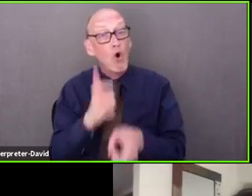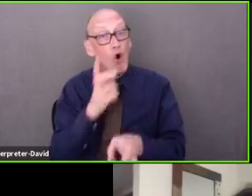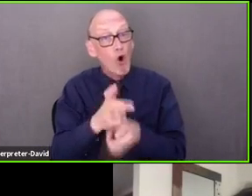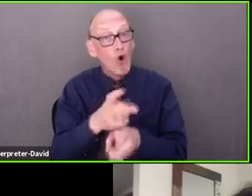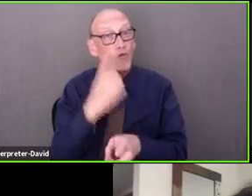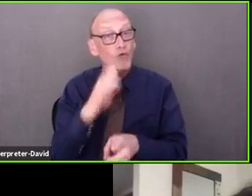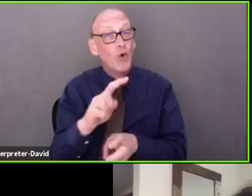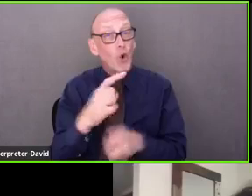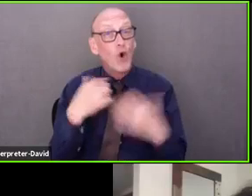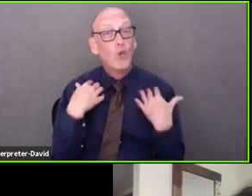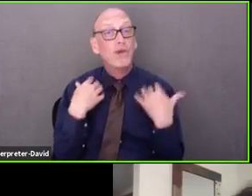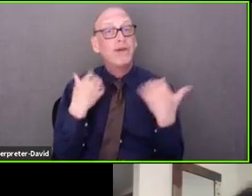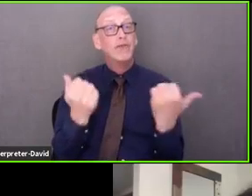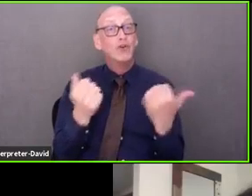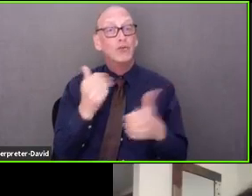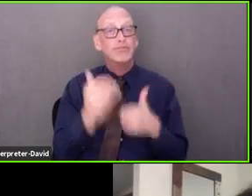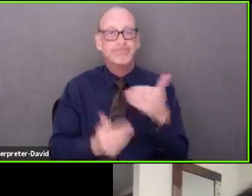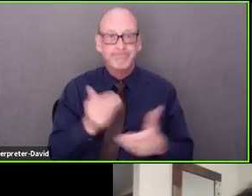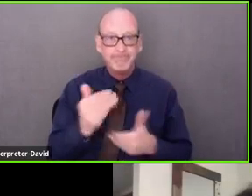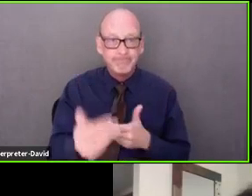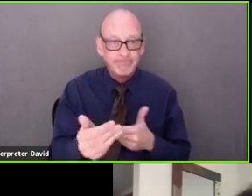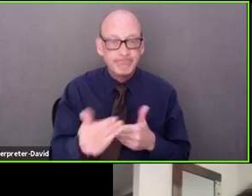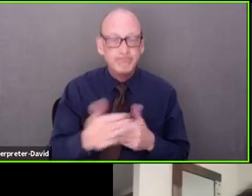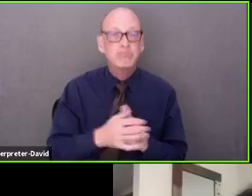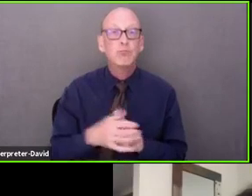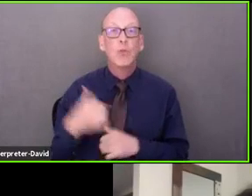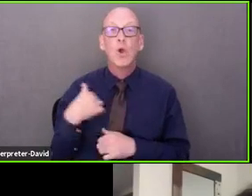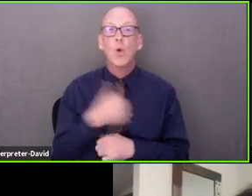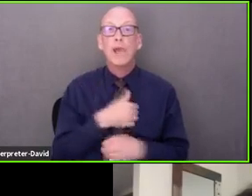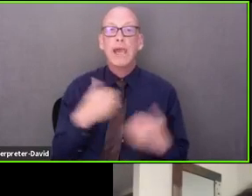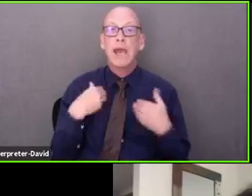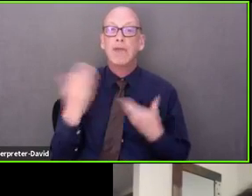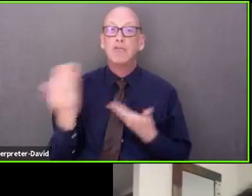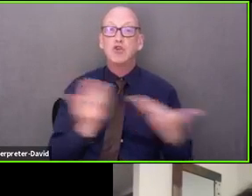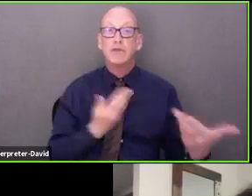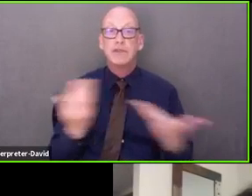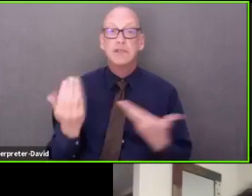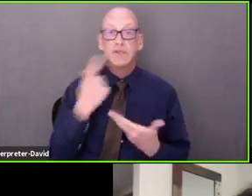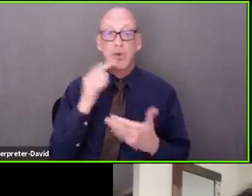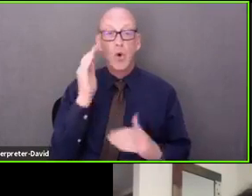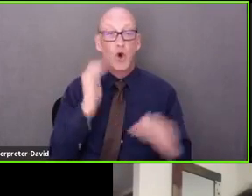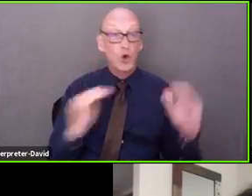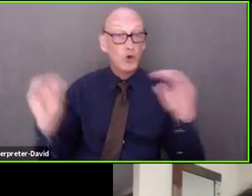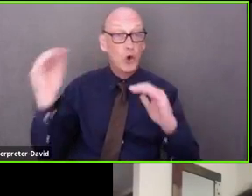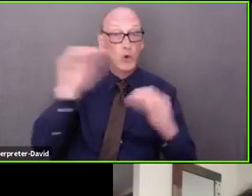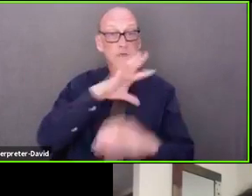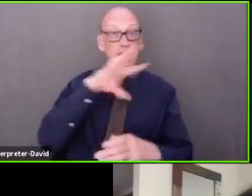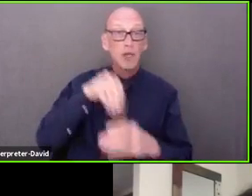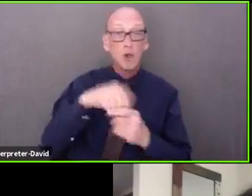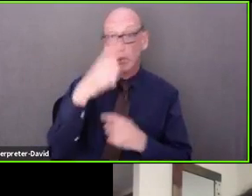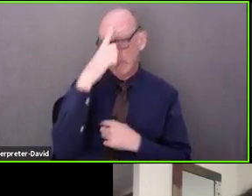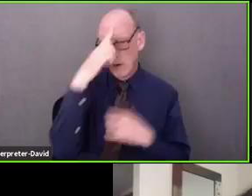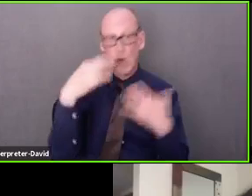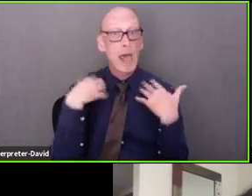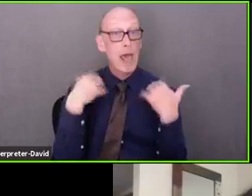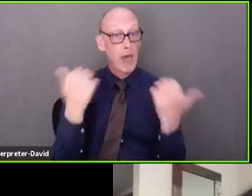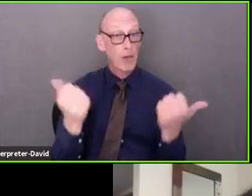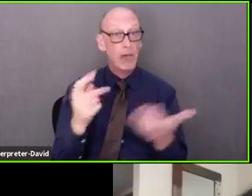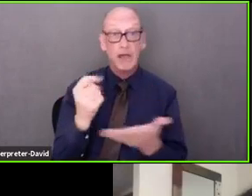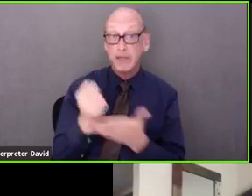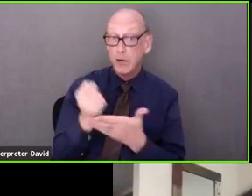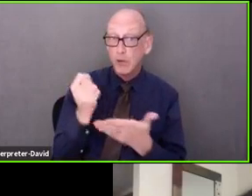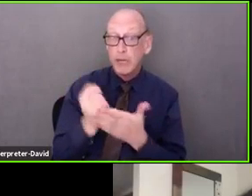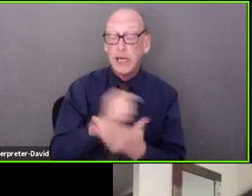the recovery process. So we have services for adults that include mental health, therapy